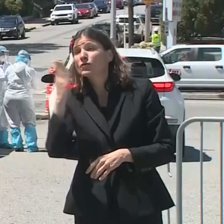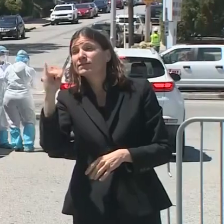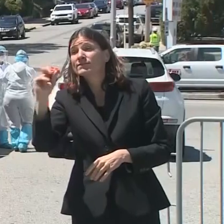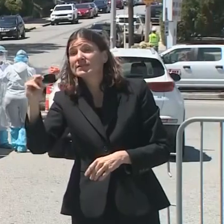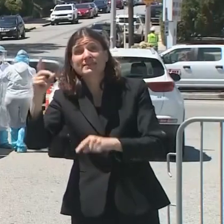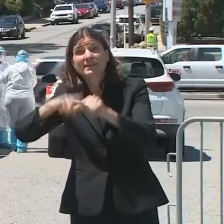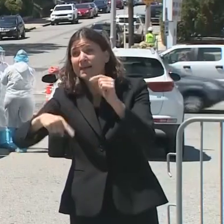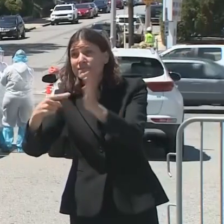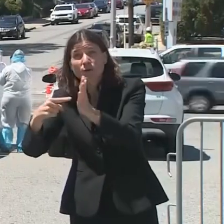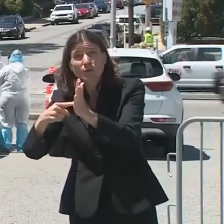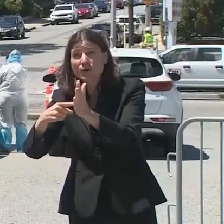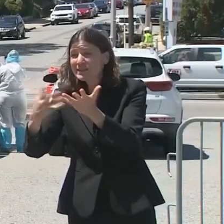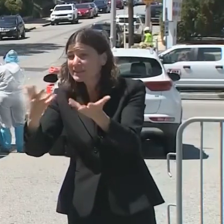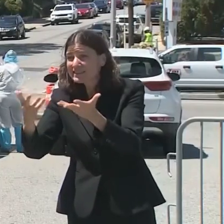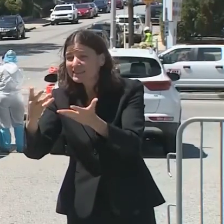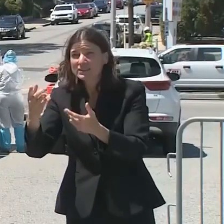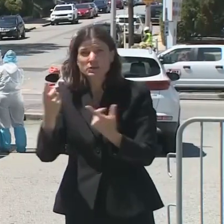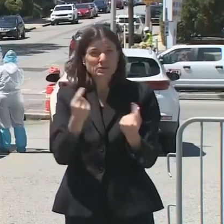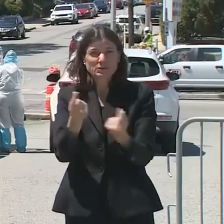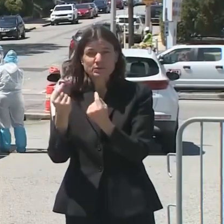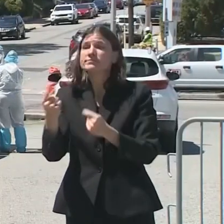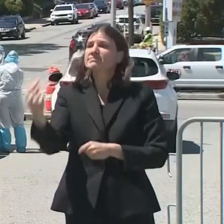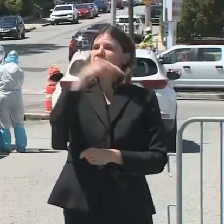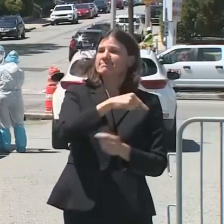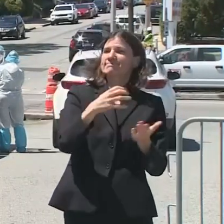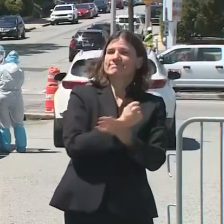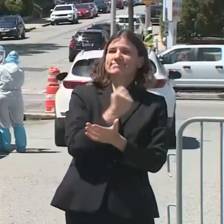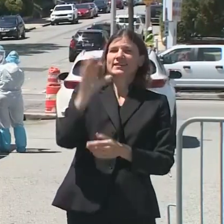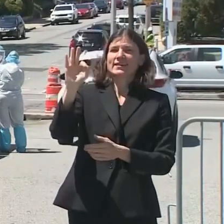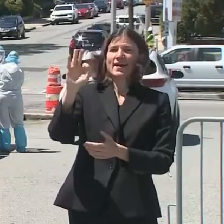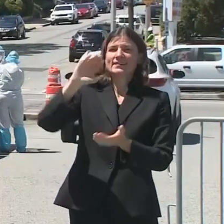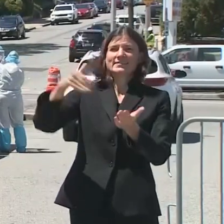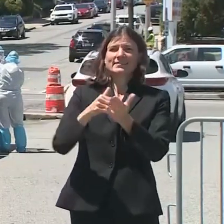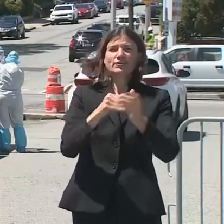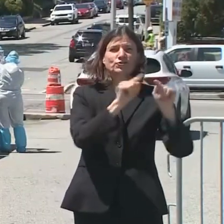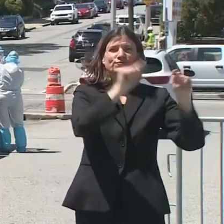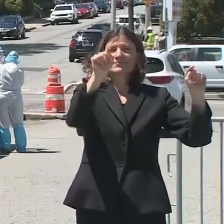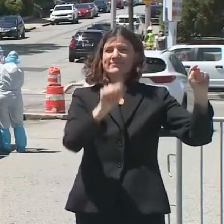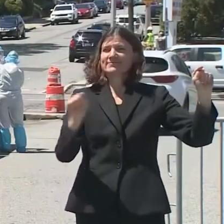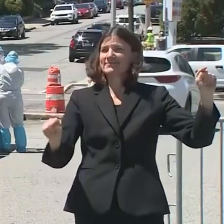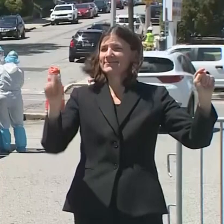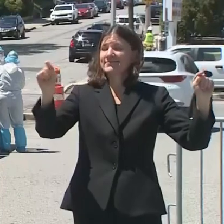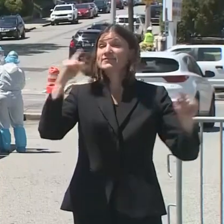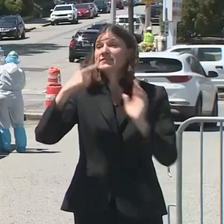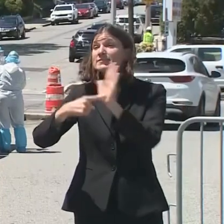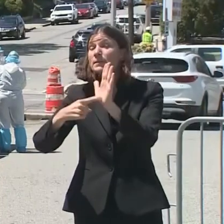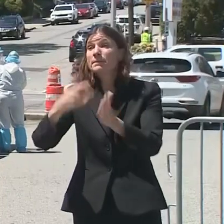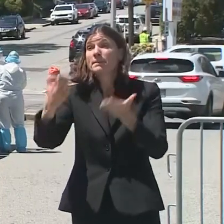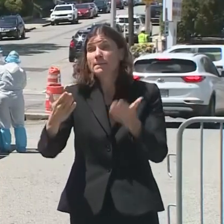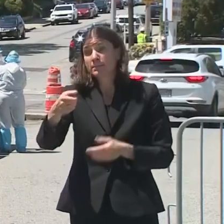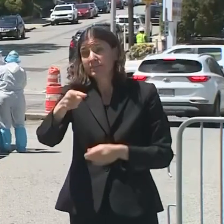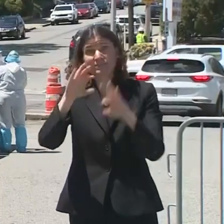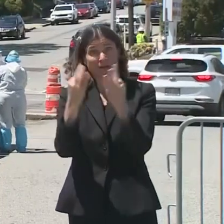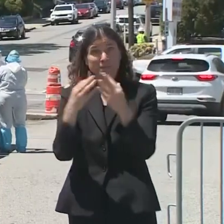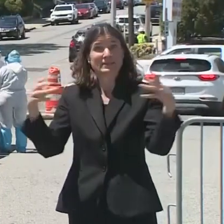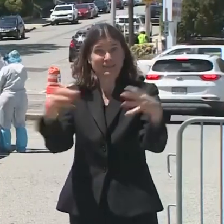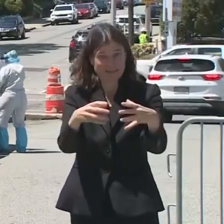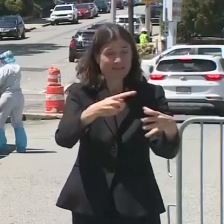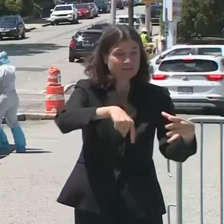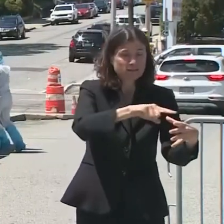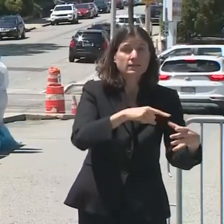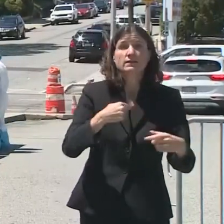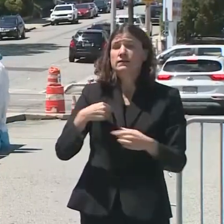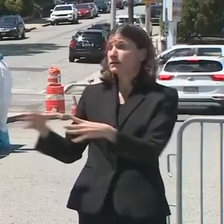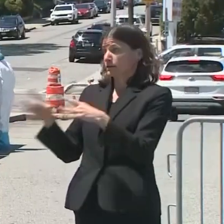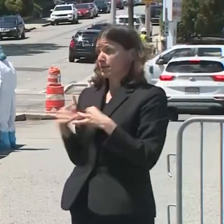housing situation, overcrowding, for example, or they may live in a household with one or more vulnerable adults who